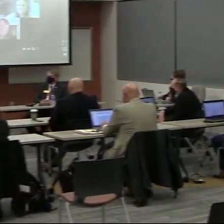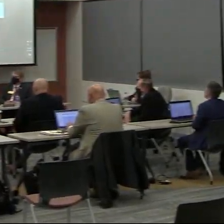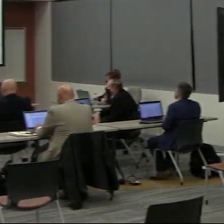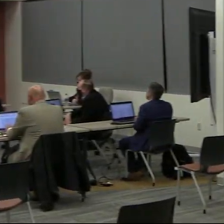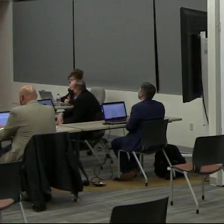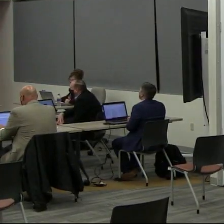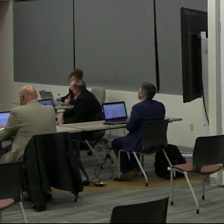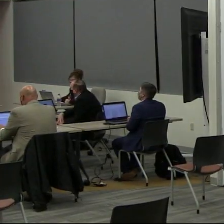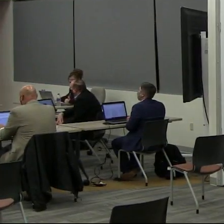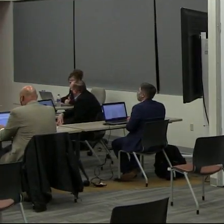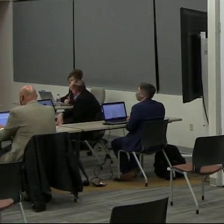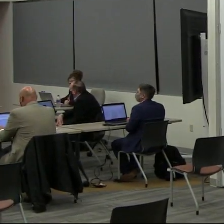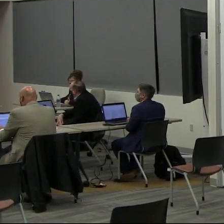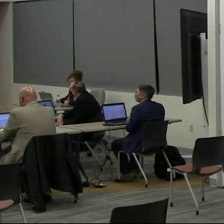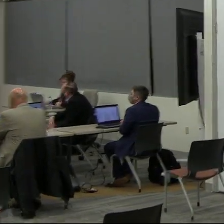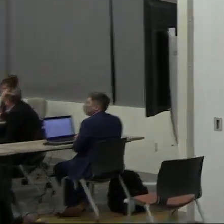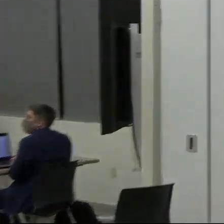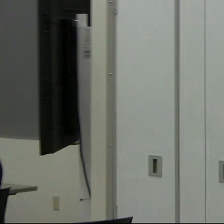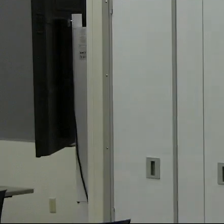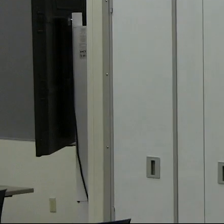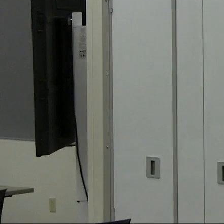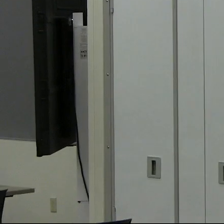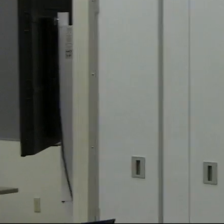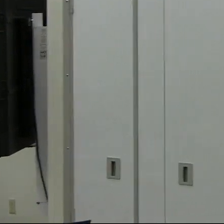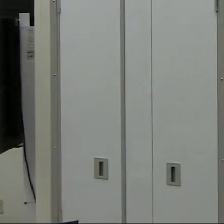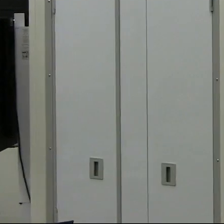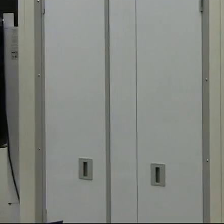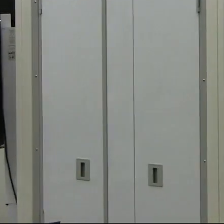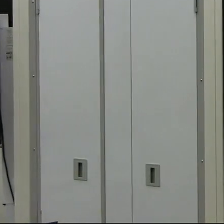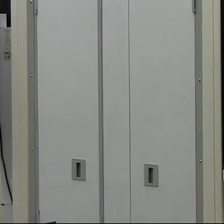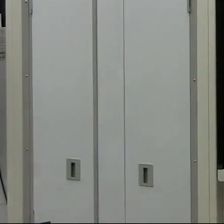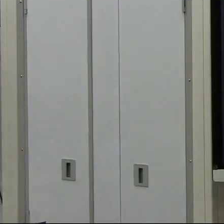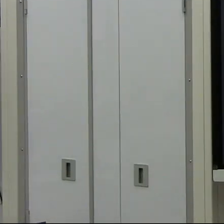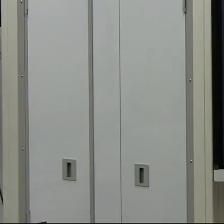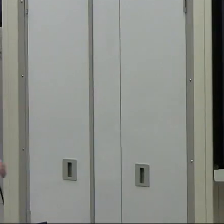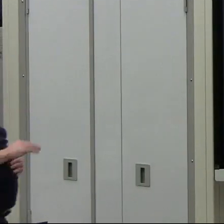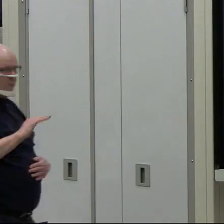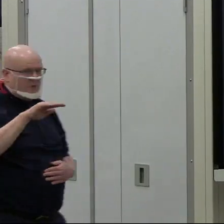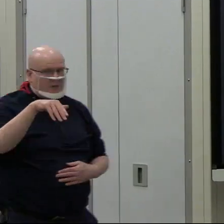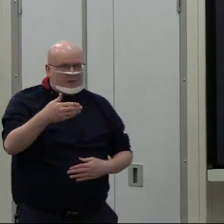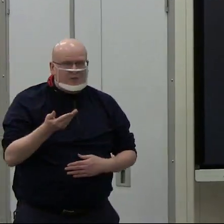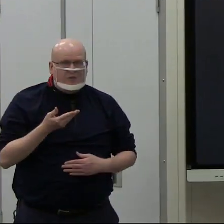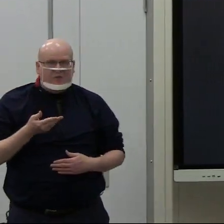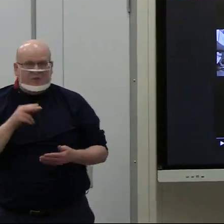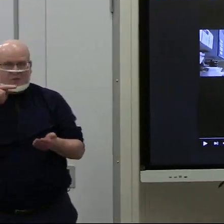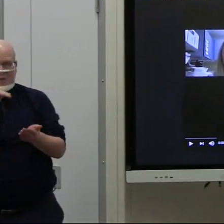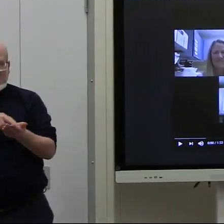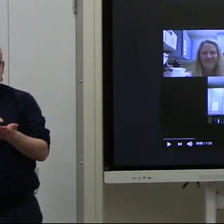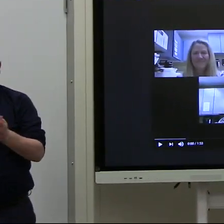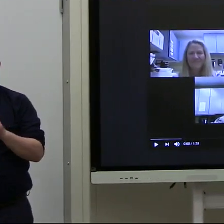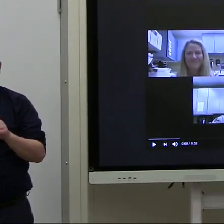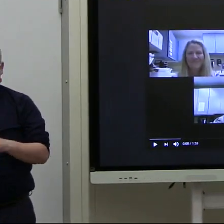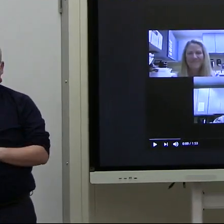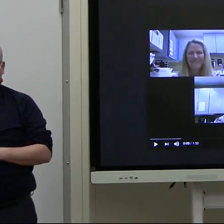Wallen, to introduce the school nurses from Belle Reve, Highcroft Ridge, and Mason Ridge Elementary Schools.